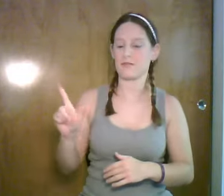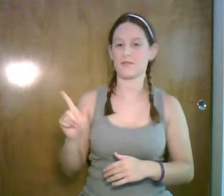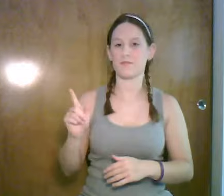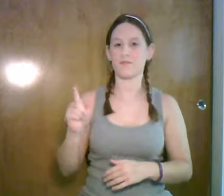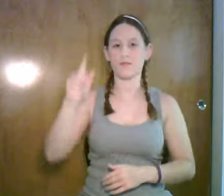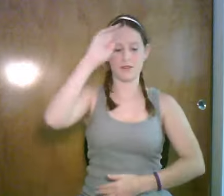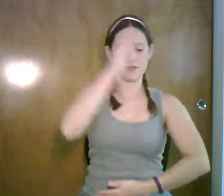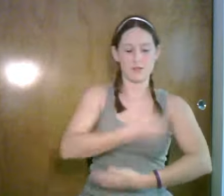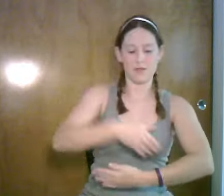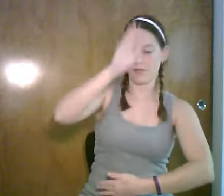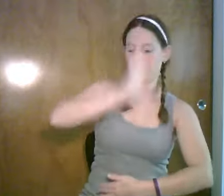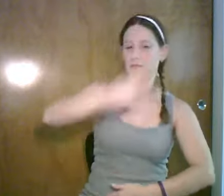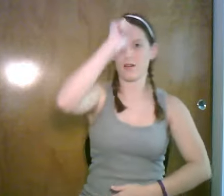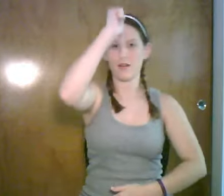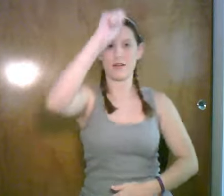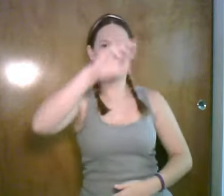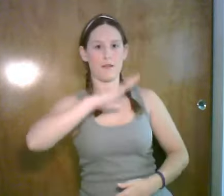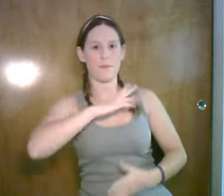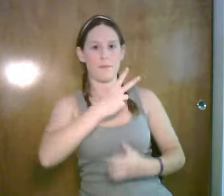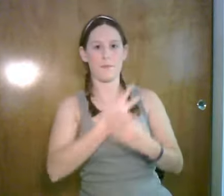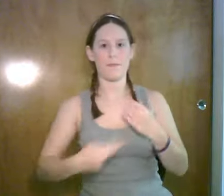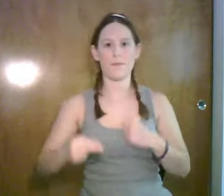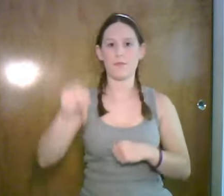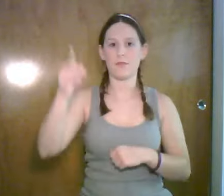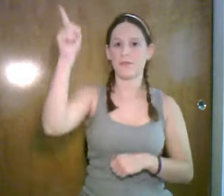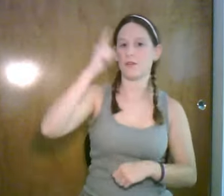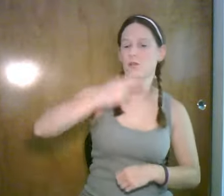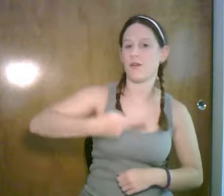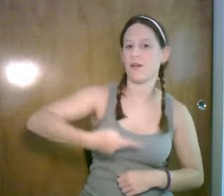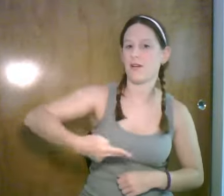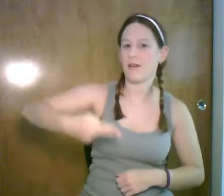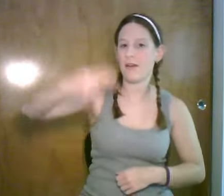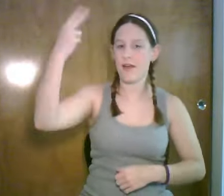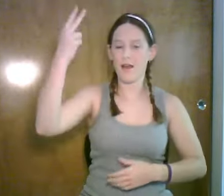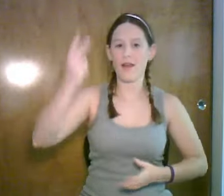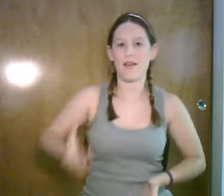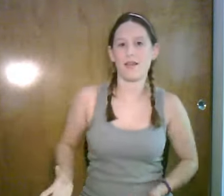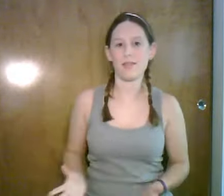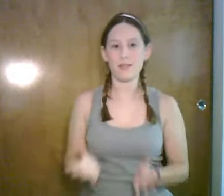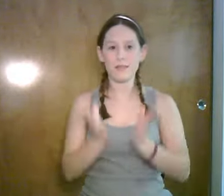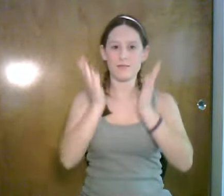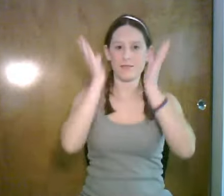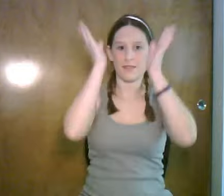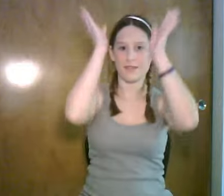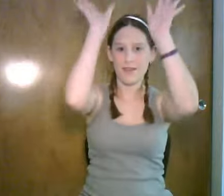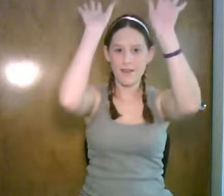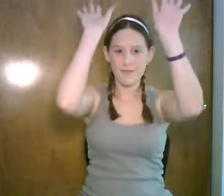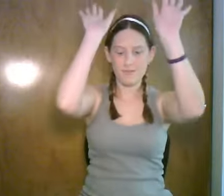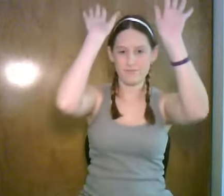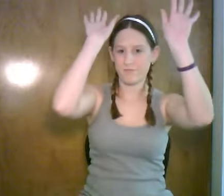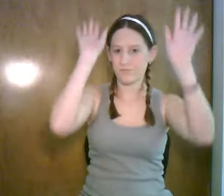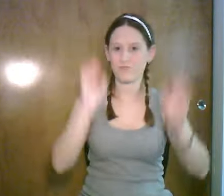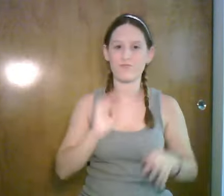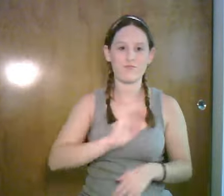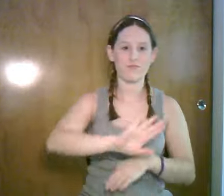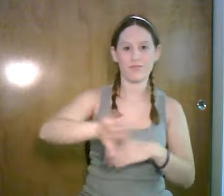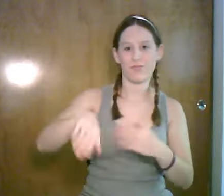Son of God and man, you are high and lifted up And